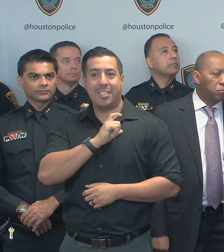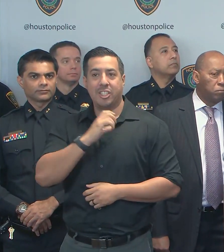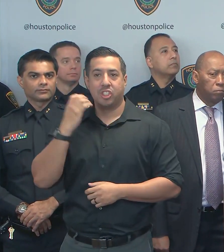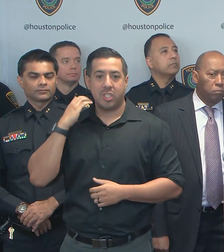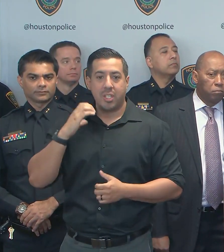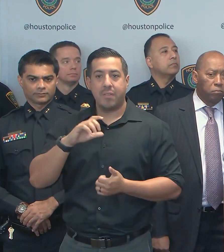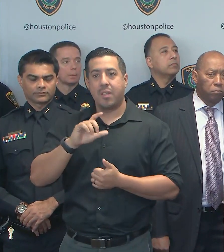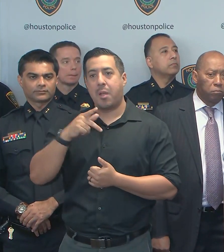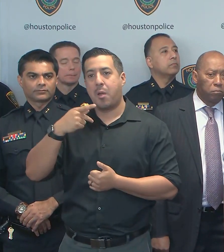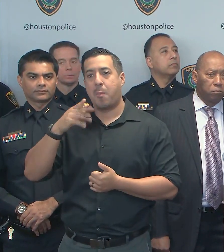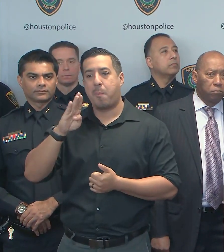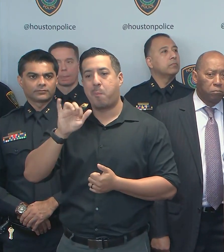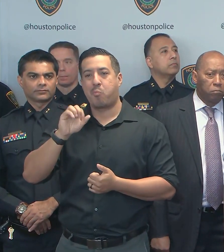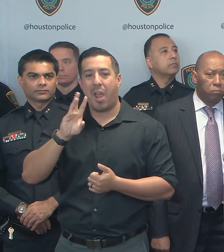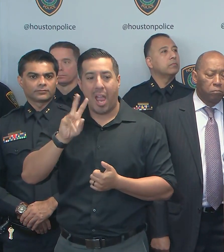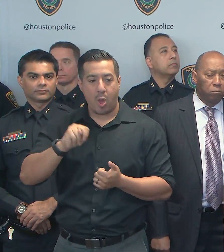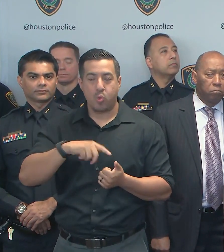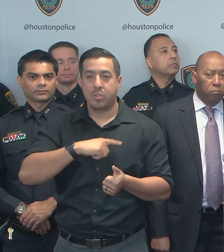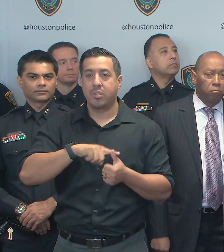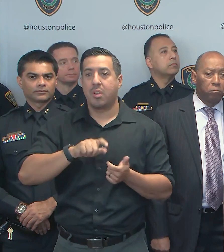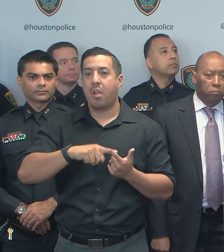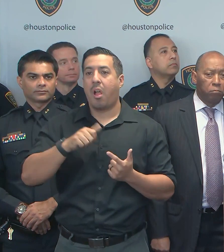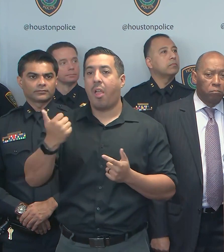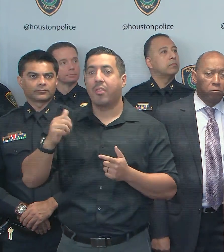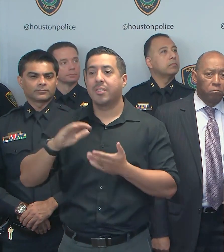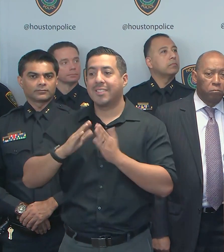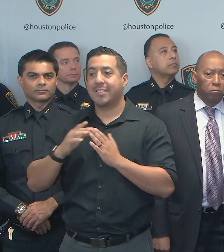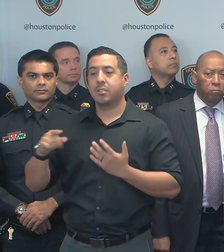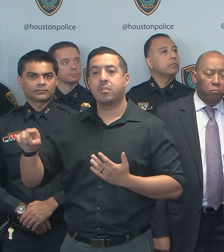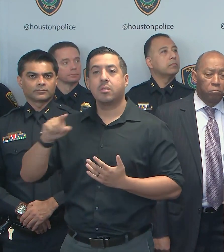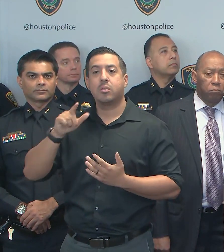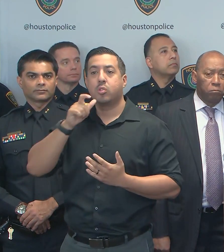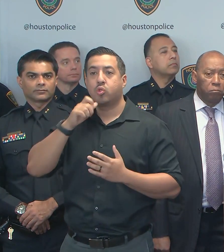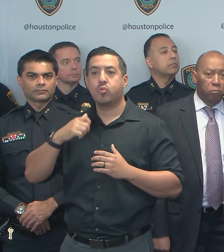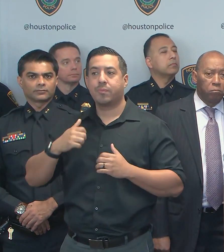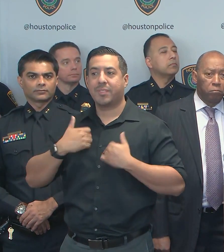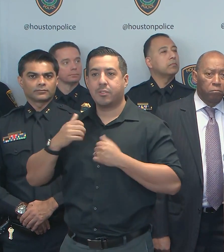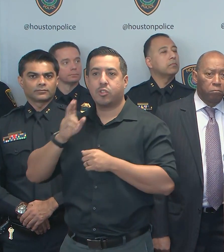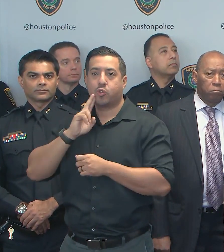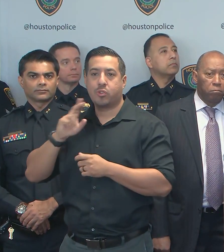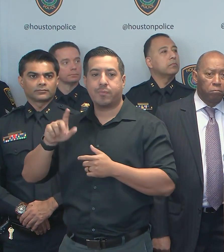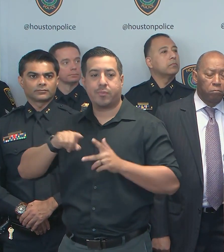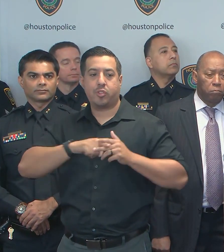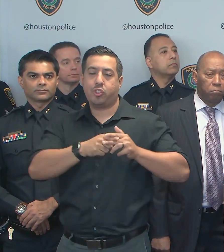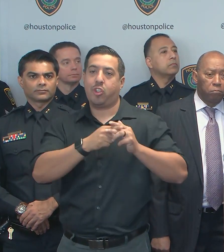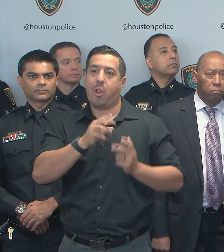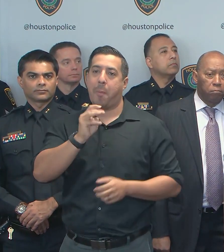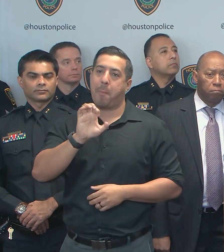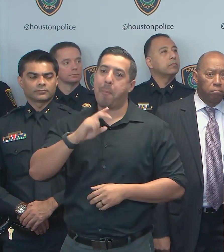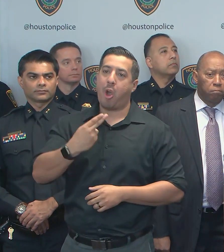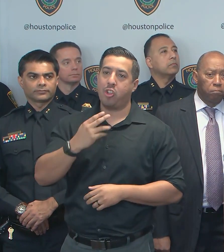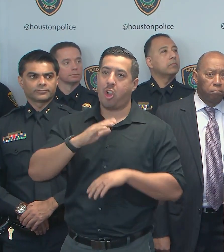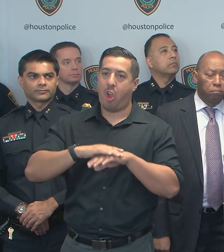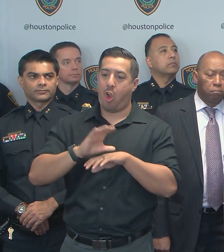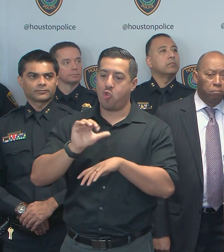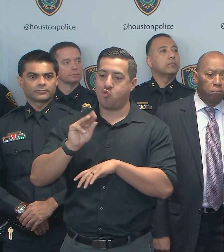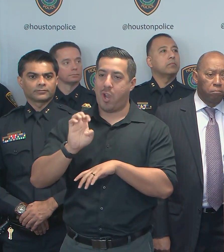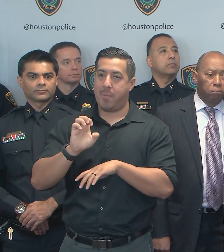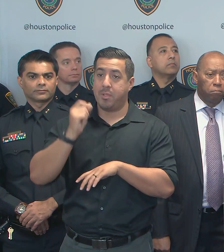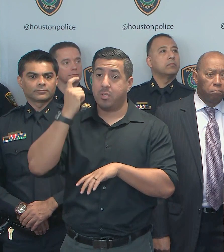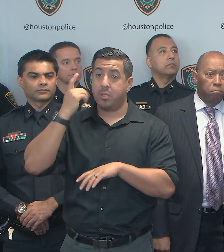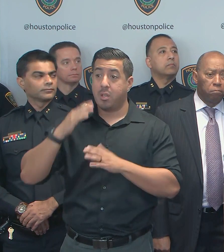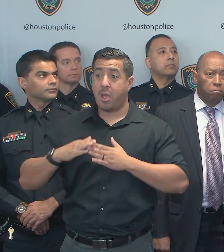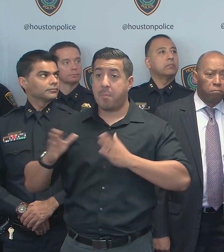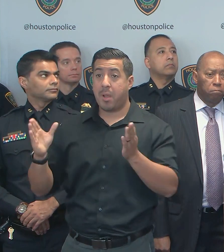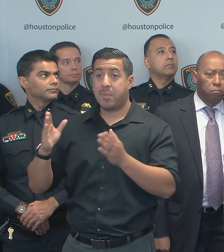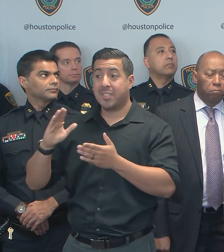P. Brown and citizens from across the city to kick off March on Crime. And I'll say today that public